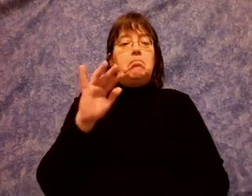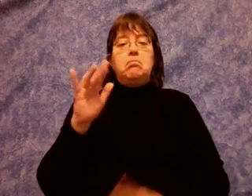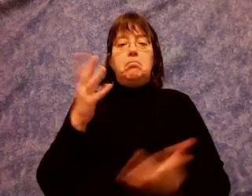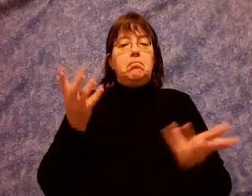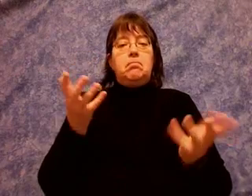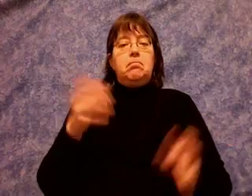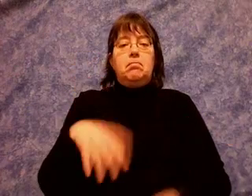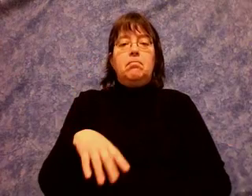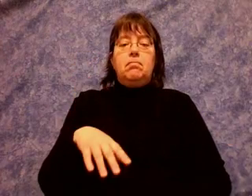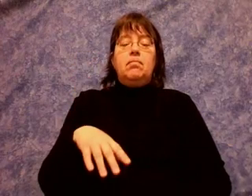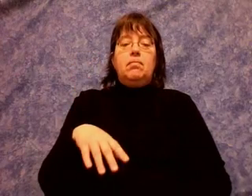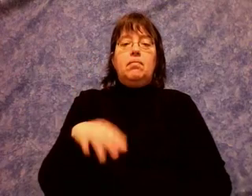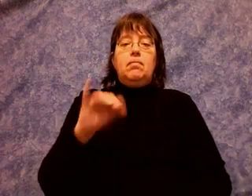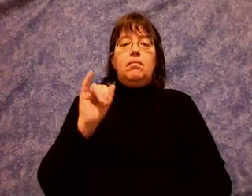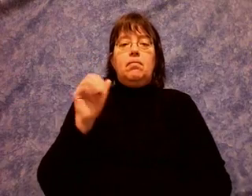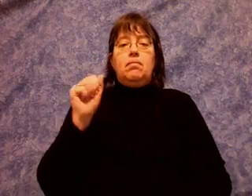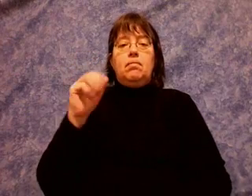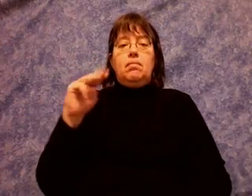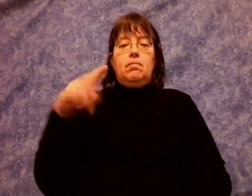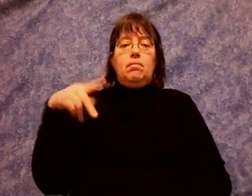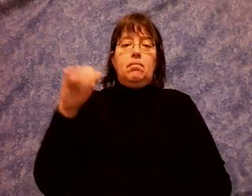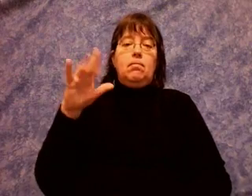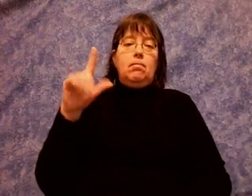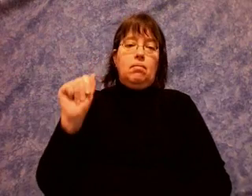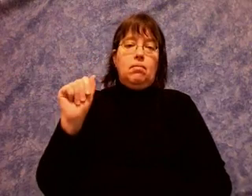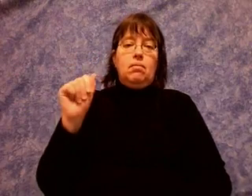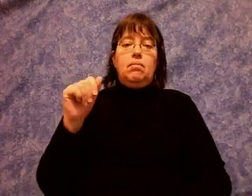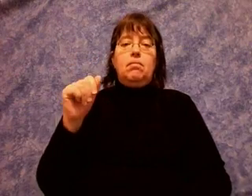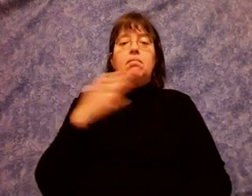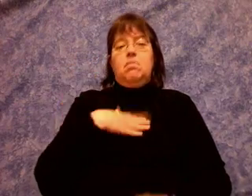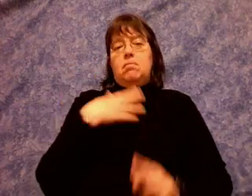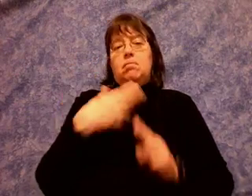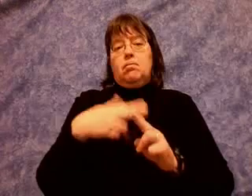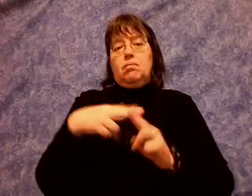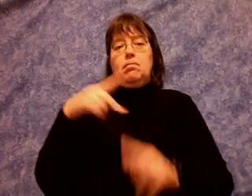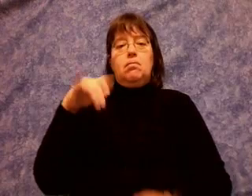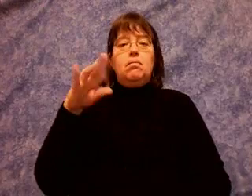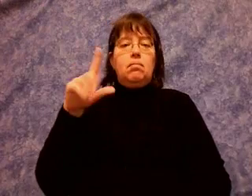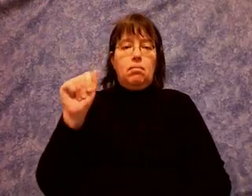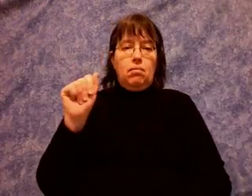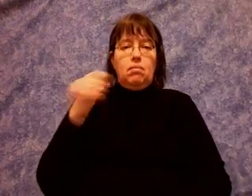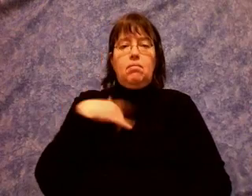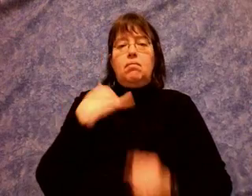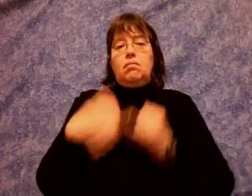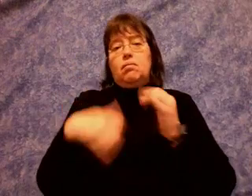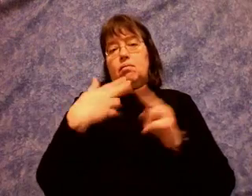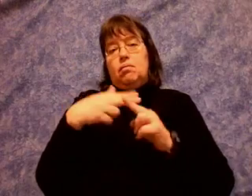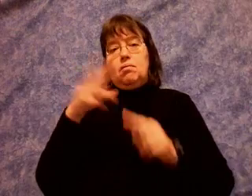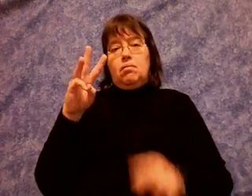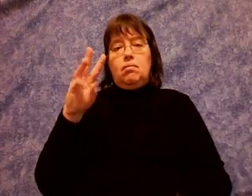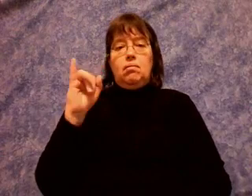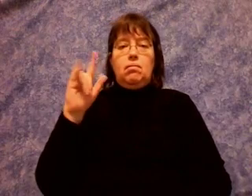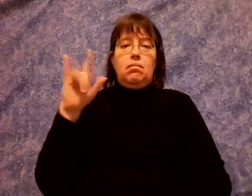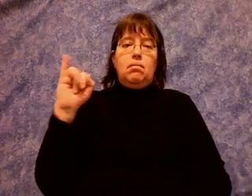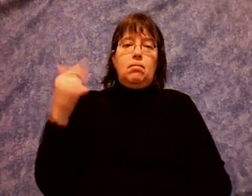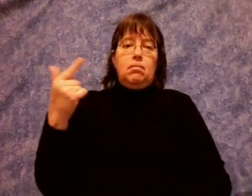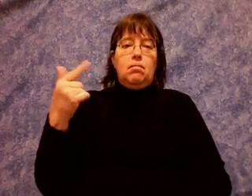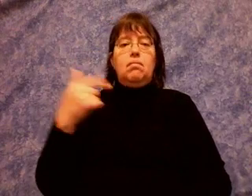Most fingerspelling is done just basically in this location. My name, I am Paula. My name is Paula. My last name is Willig.